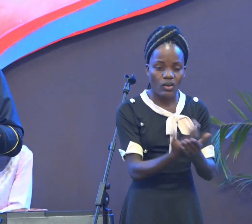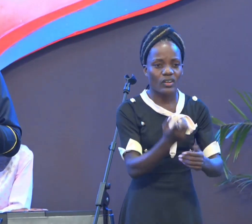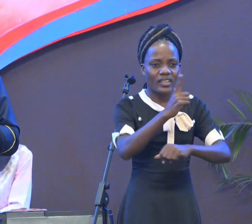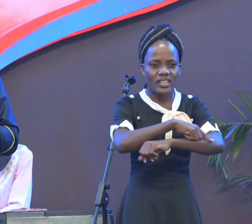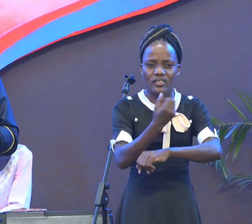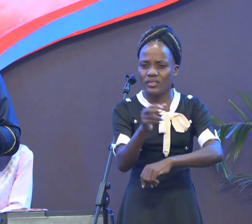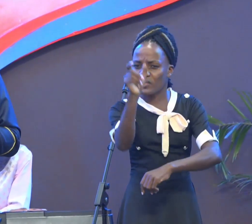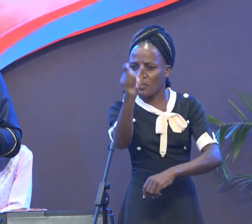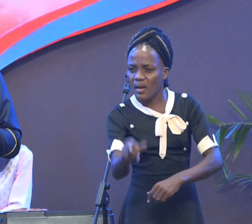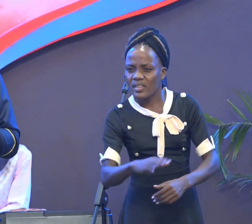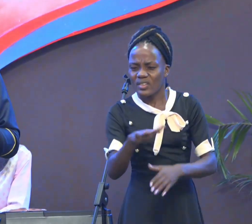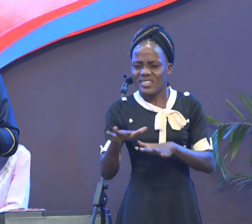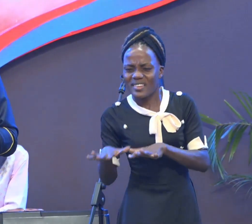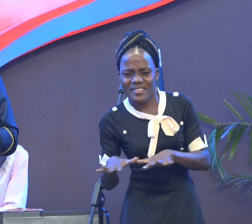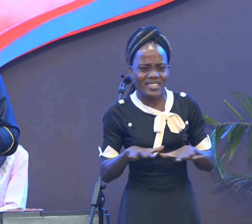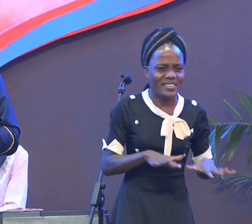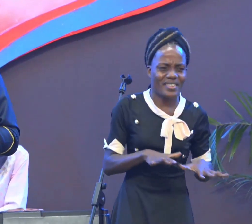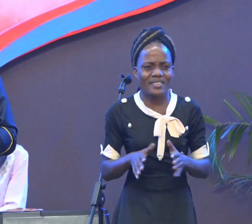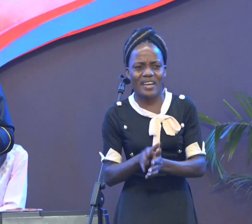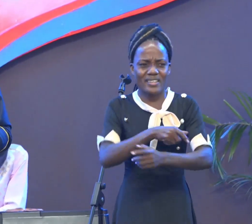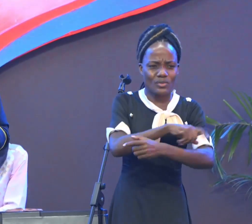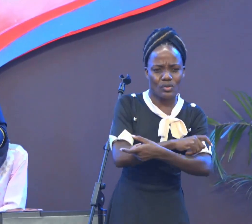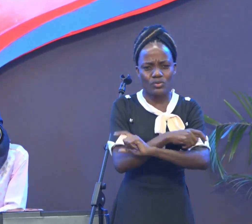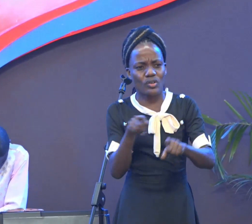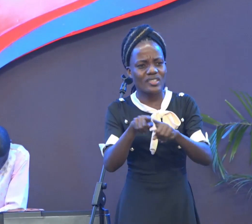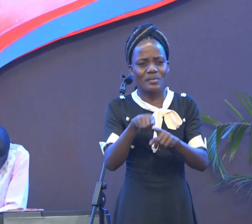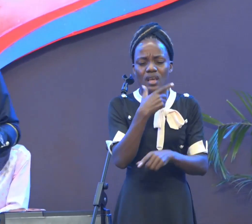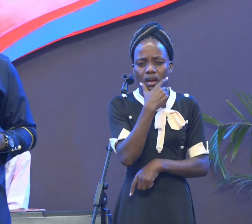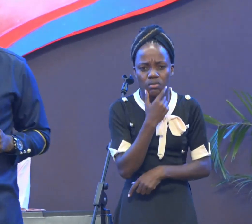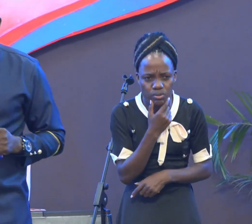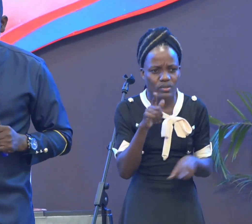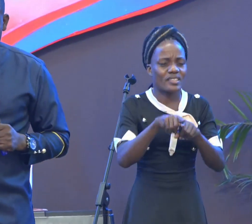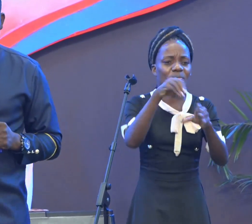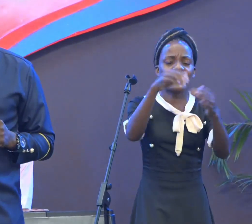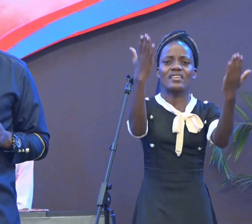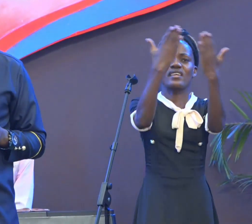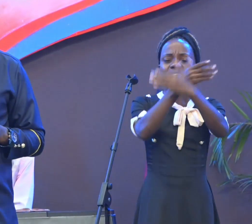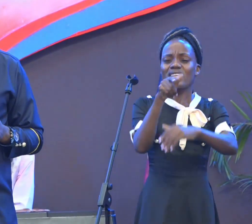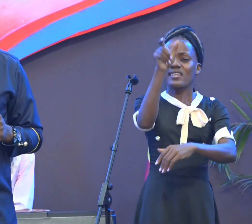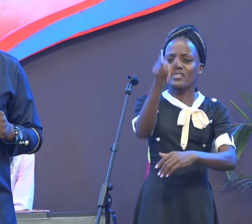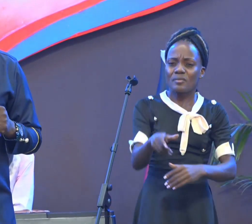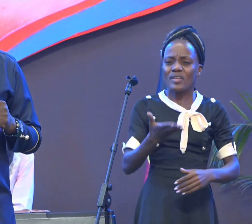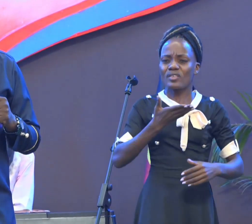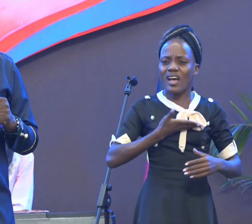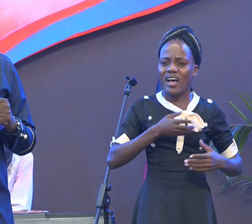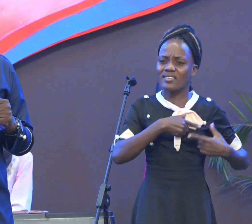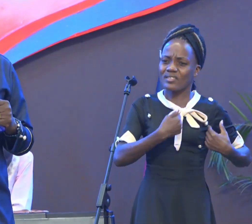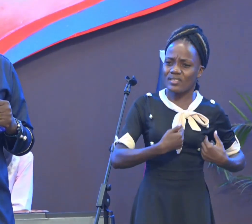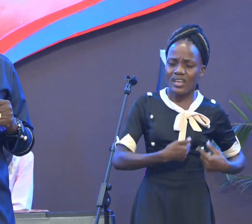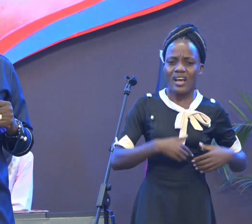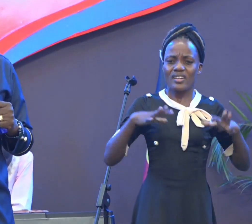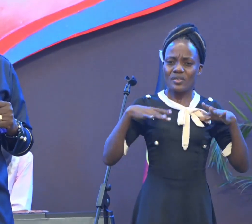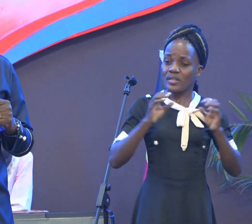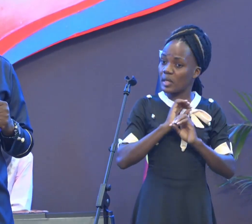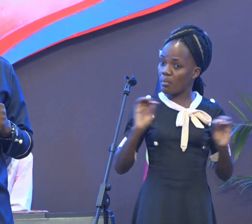bwerere. Aha. Nokufuba kwe kunakuwala. Nemuchiro. Wewao nemuchiro omutima gwete guba akobwe guumula. Ochuli yango bde